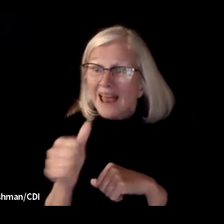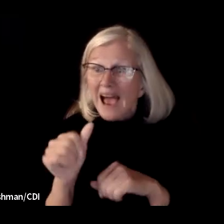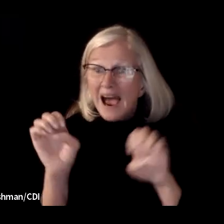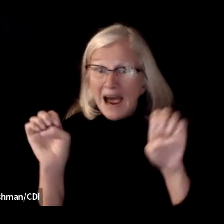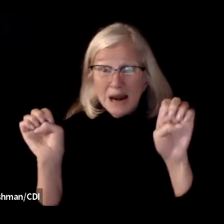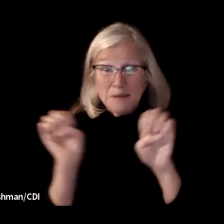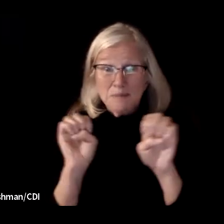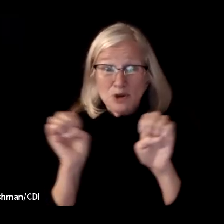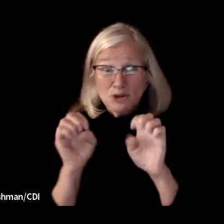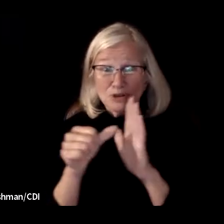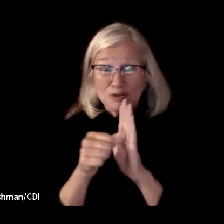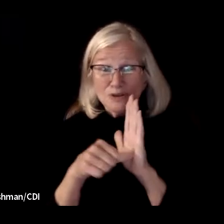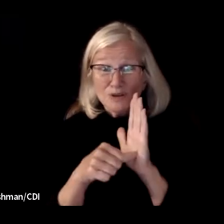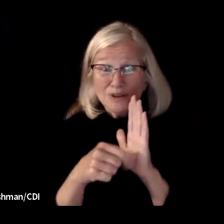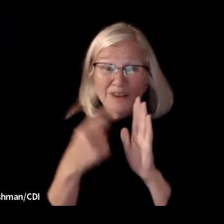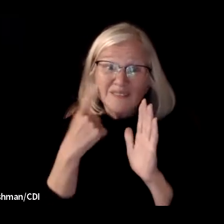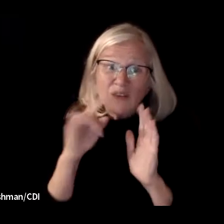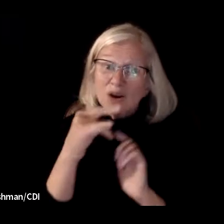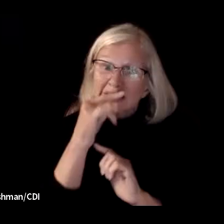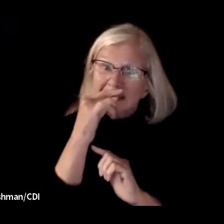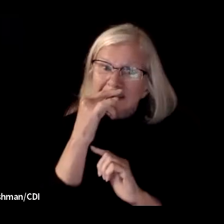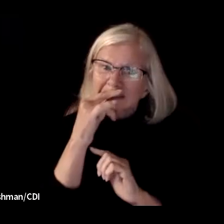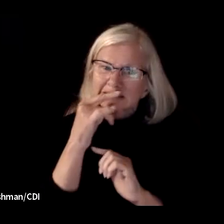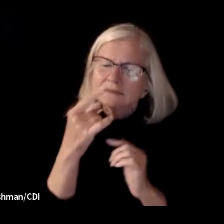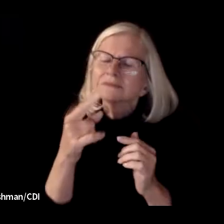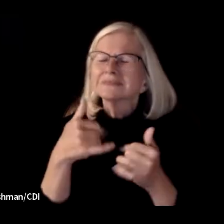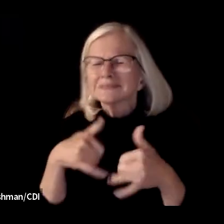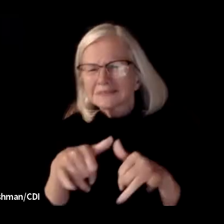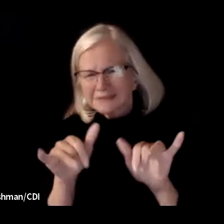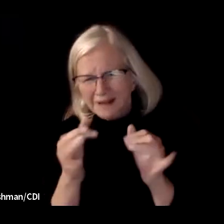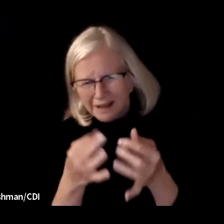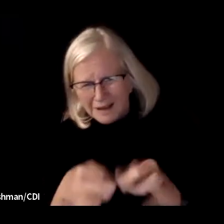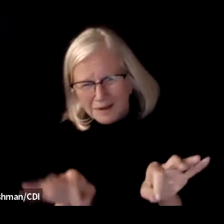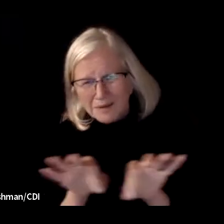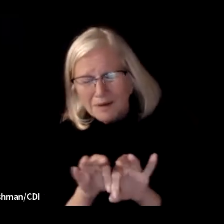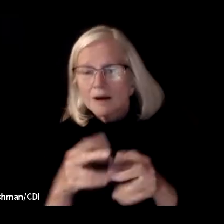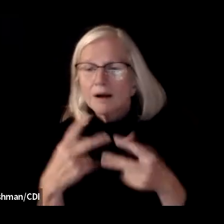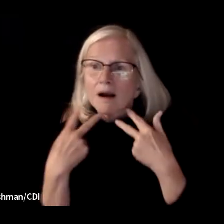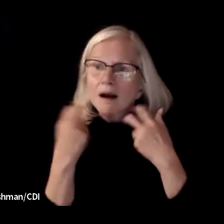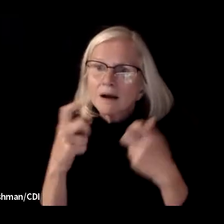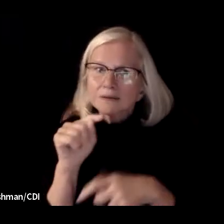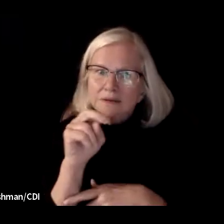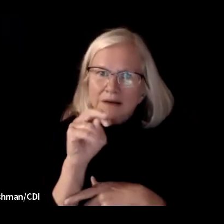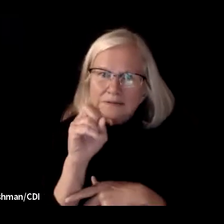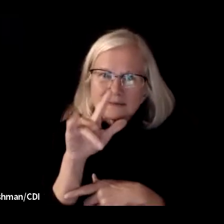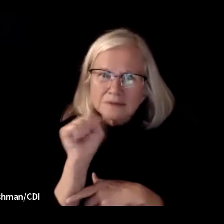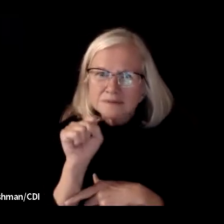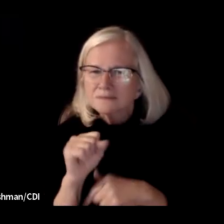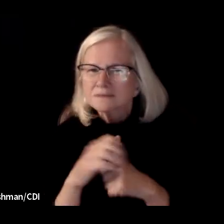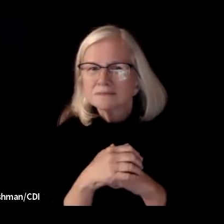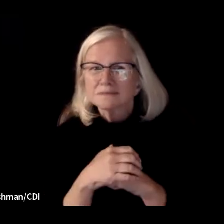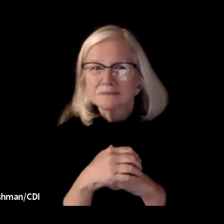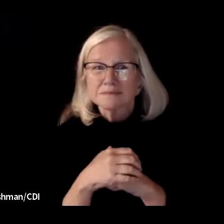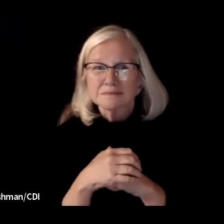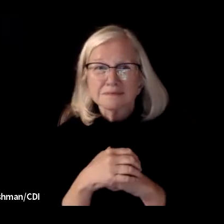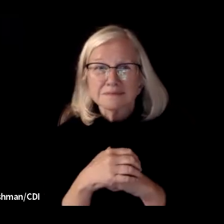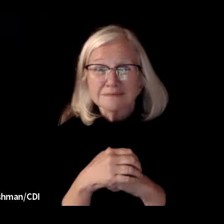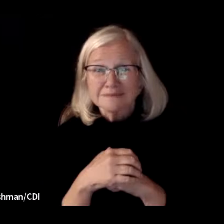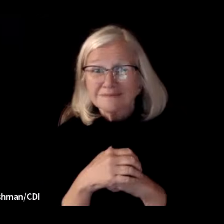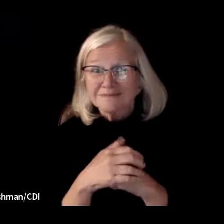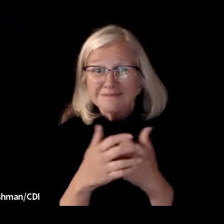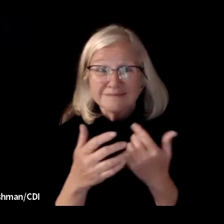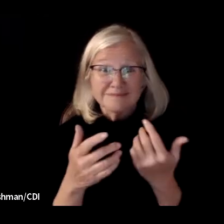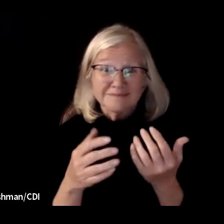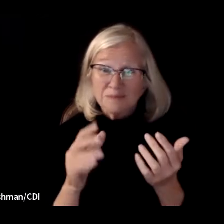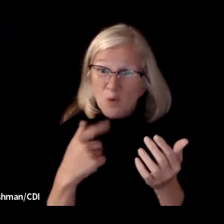often still fairly time sensitive. And, again, as the kid experts, we're able to apply appropriate criteria for when